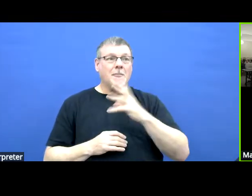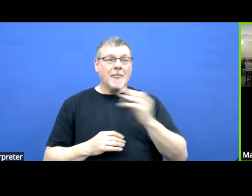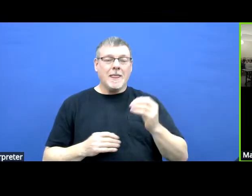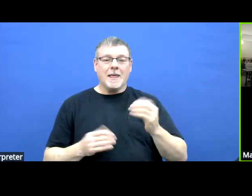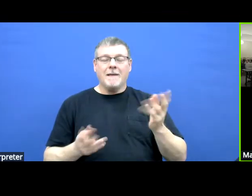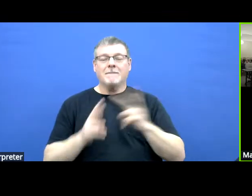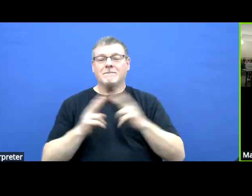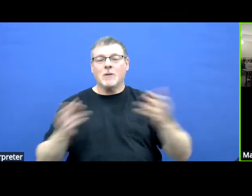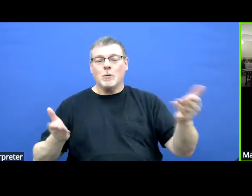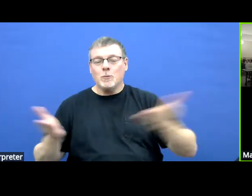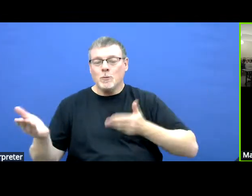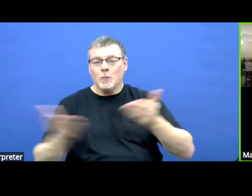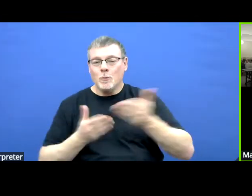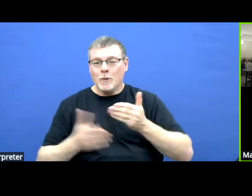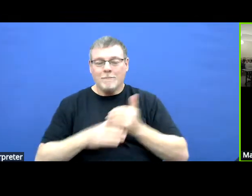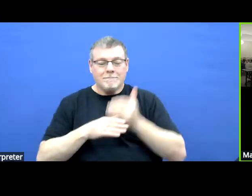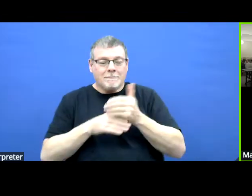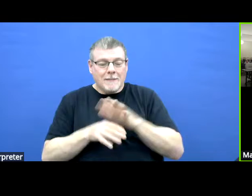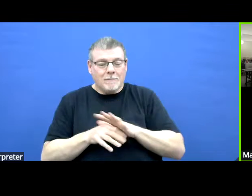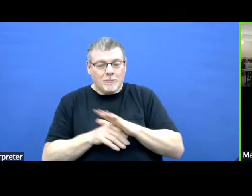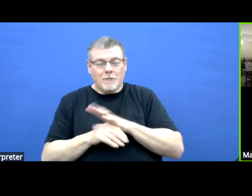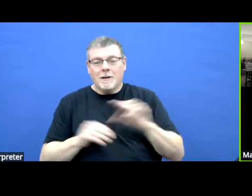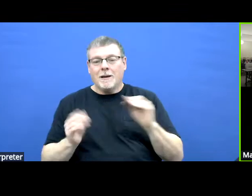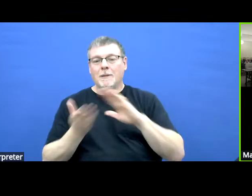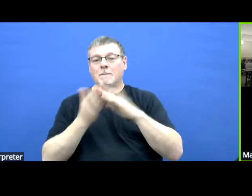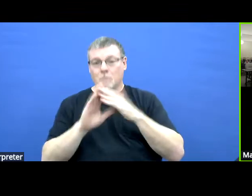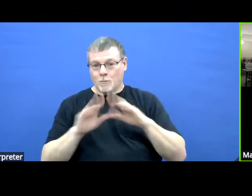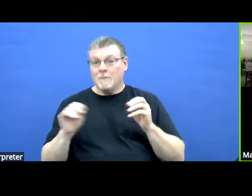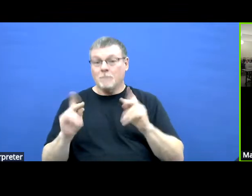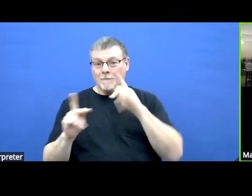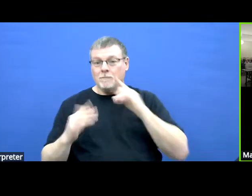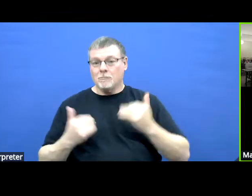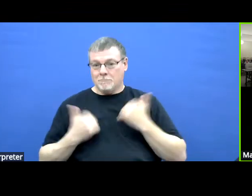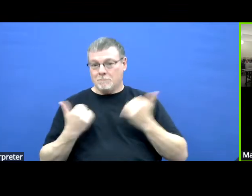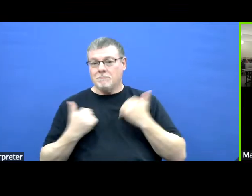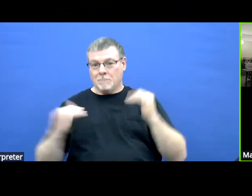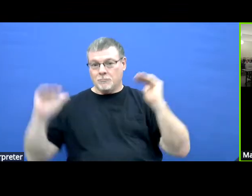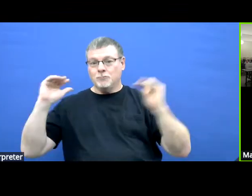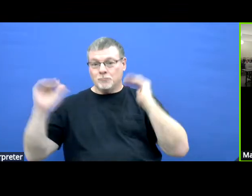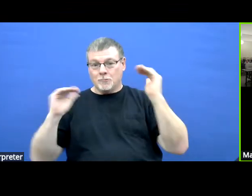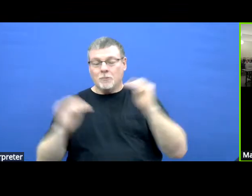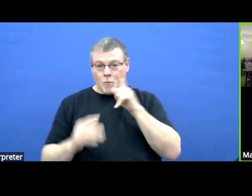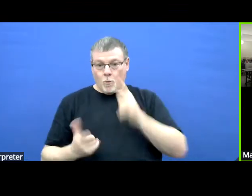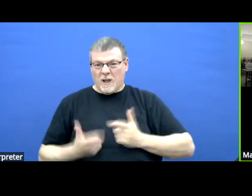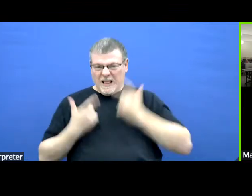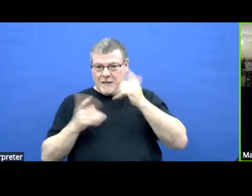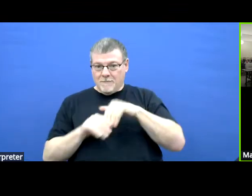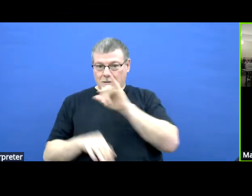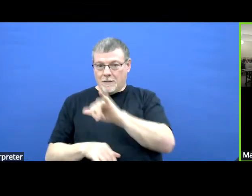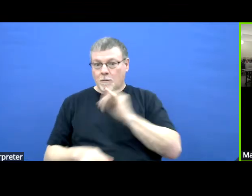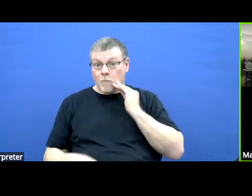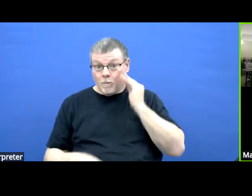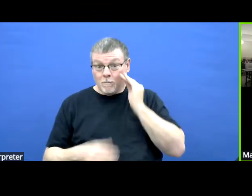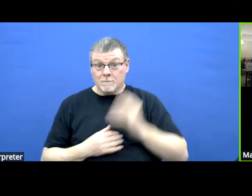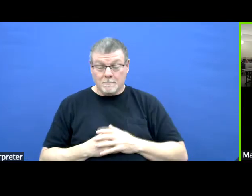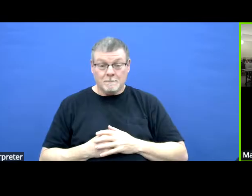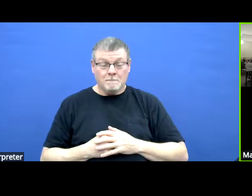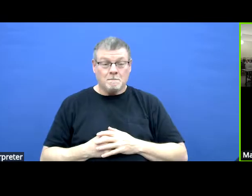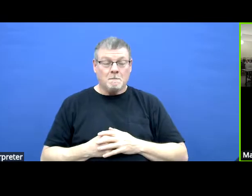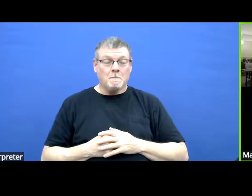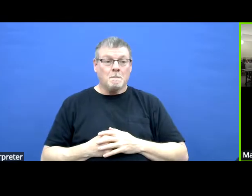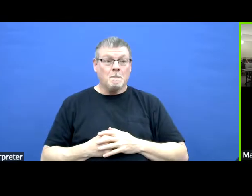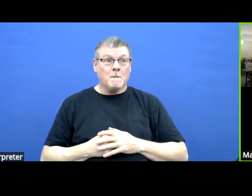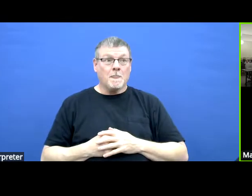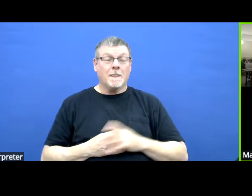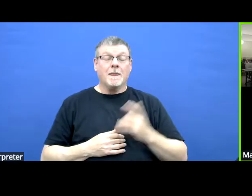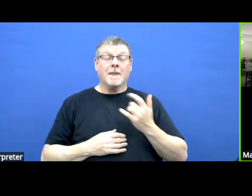welcoming neighborhoods and community opportunities for our young adults who live in those homes.